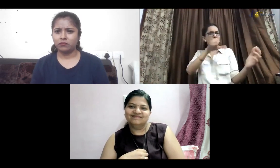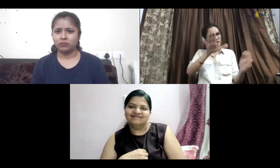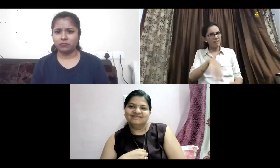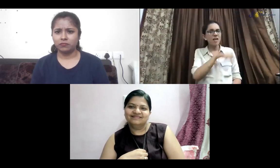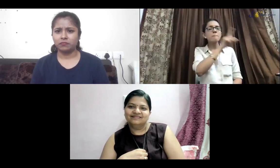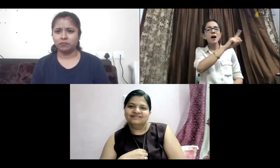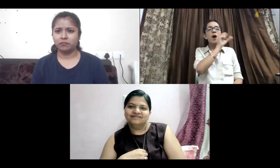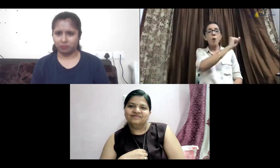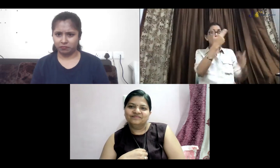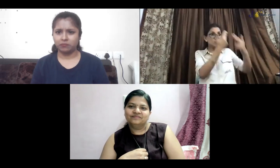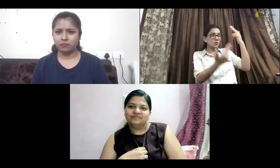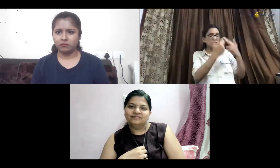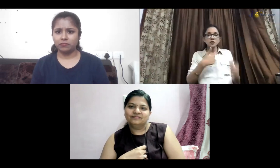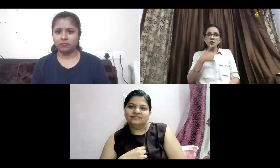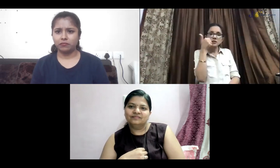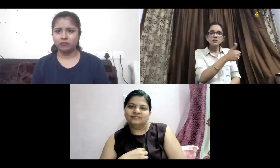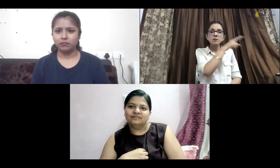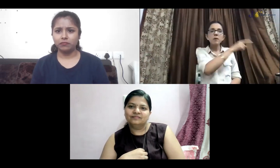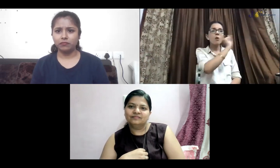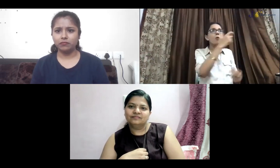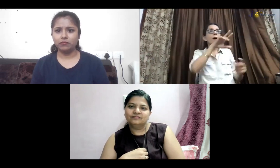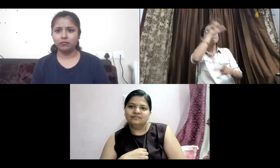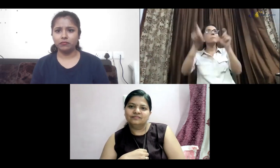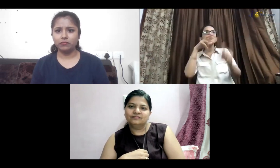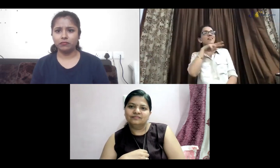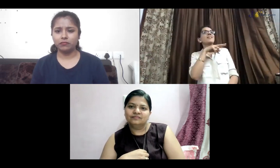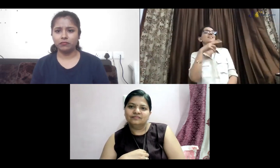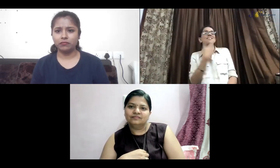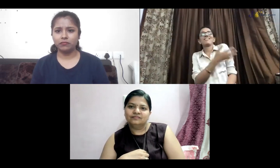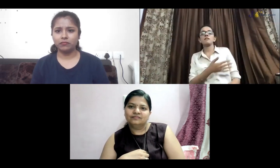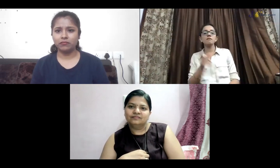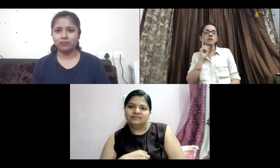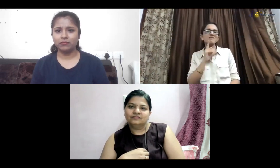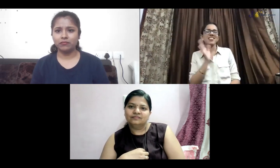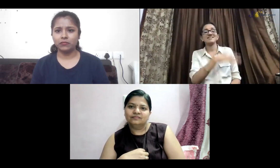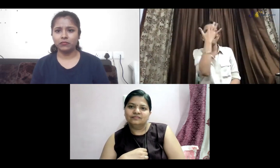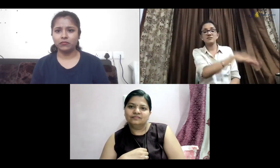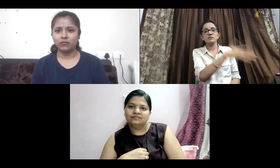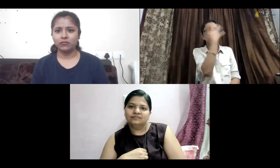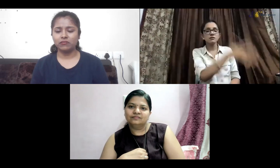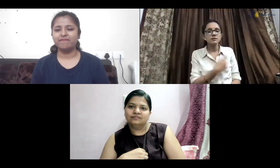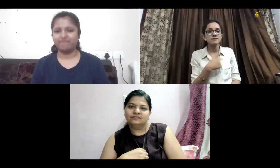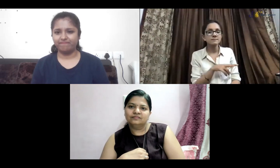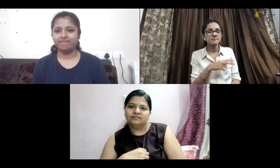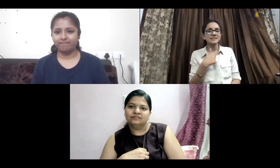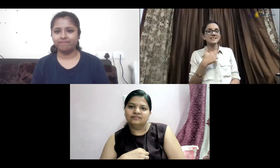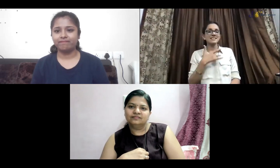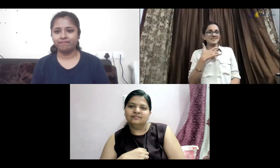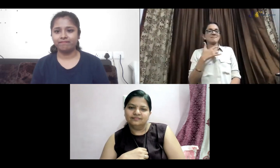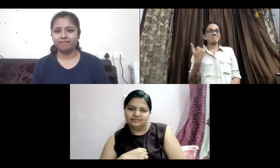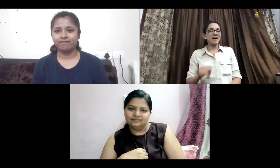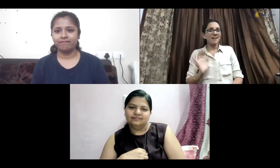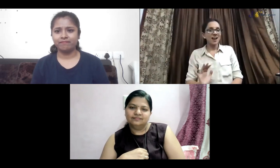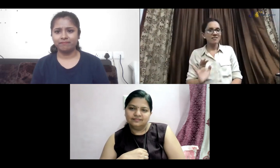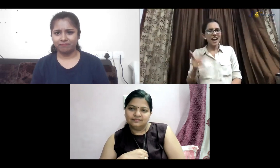could see that, yeah, my mother is a empowered woman, but she has her own story. But other people see, oh, she's a deaf woman, she